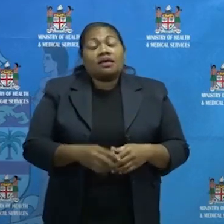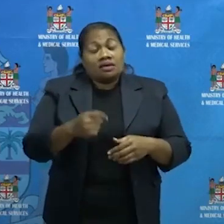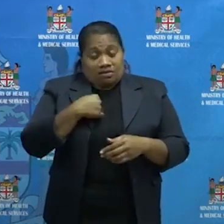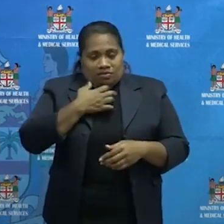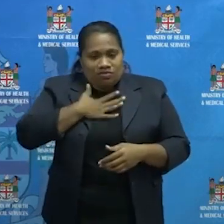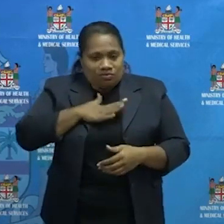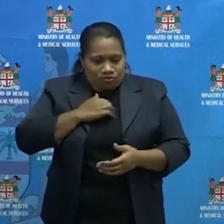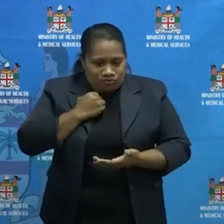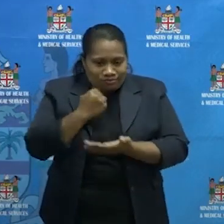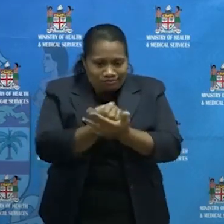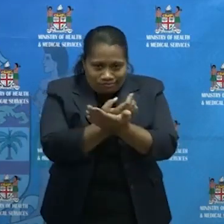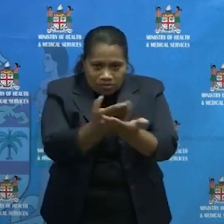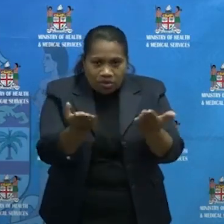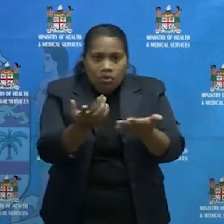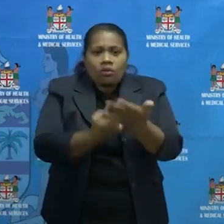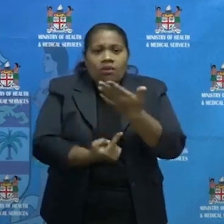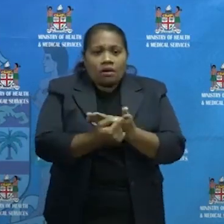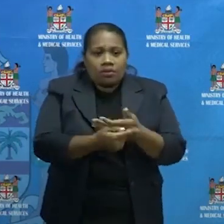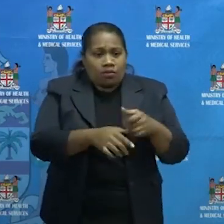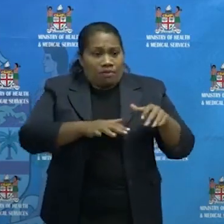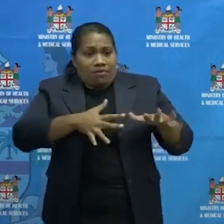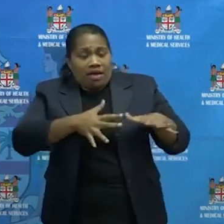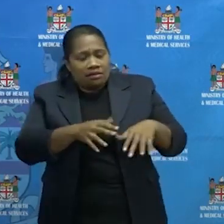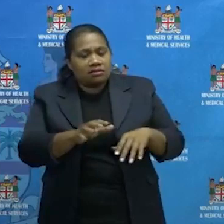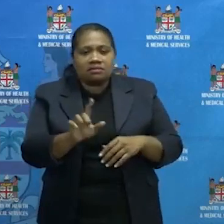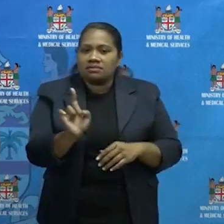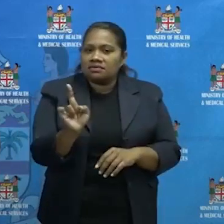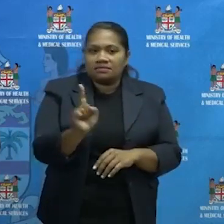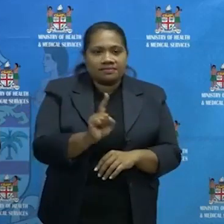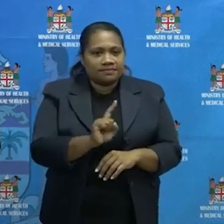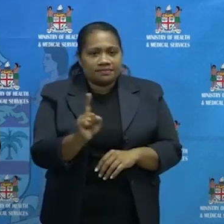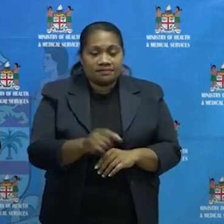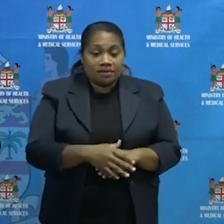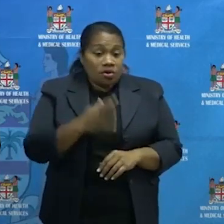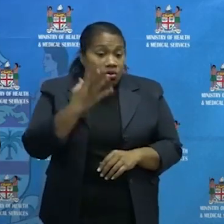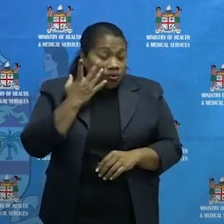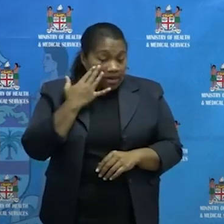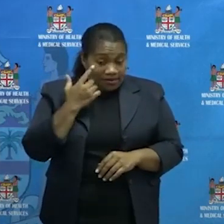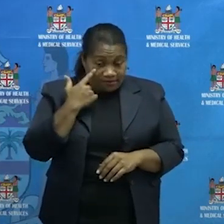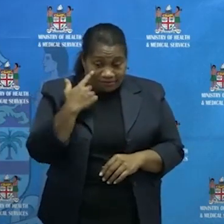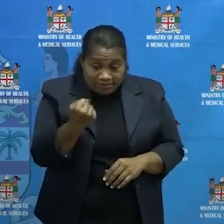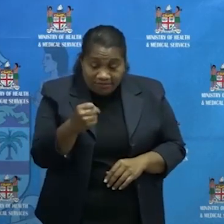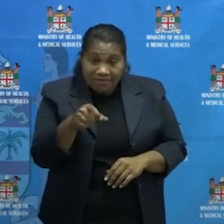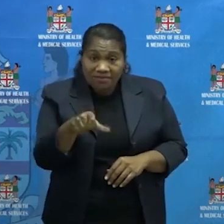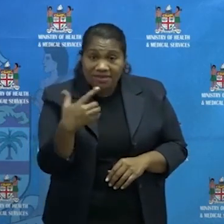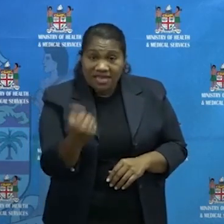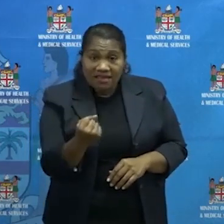exercise. When we detect a case, the ministry will act decisively to handle it.